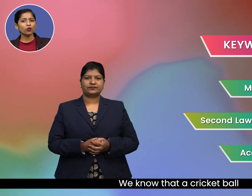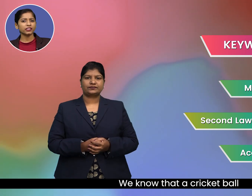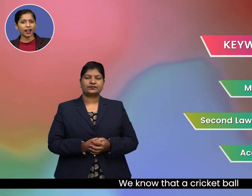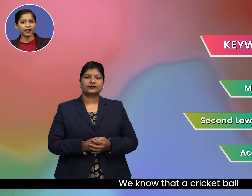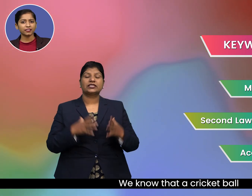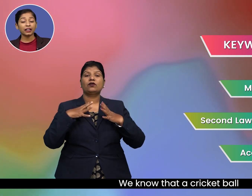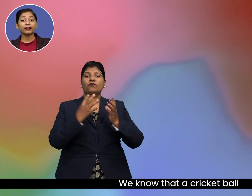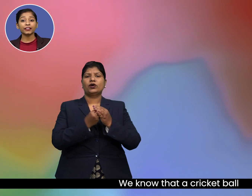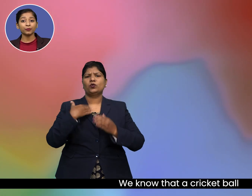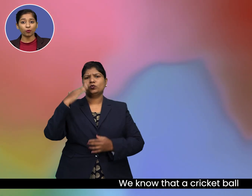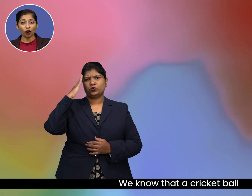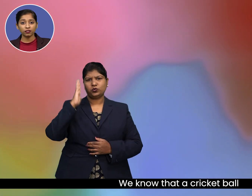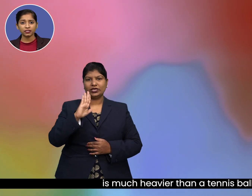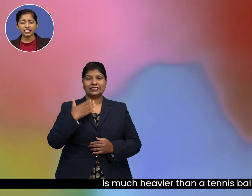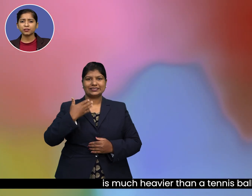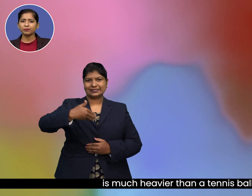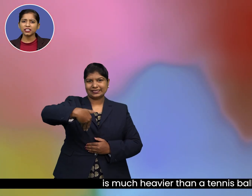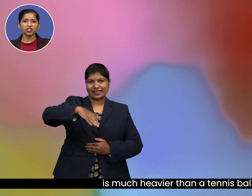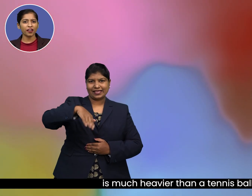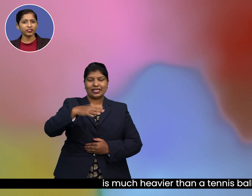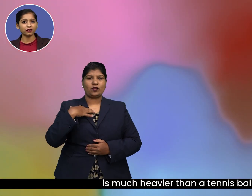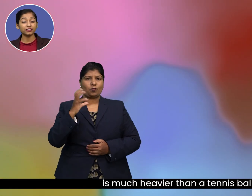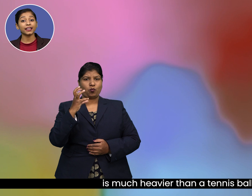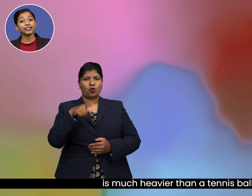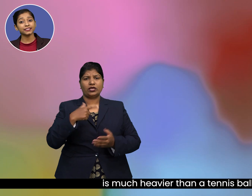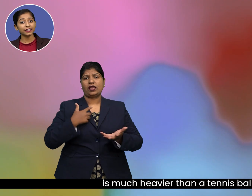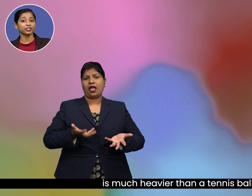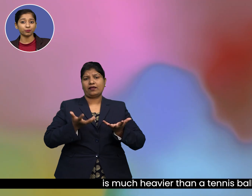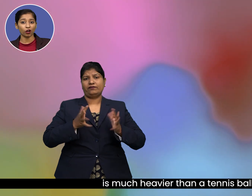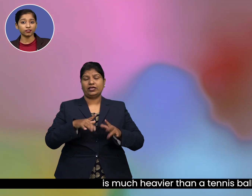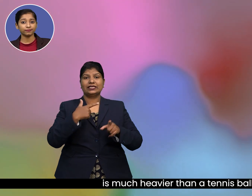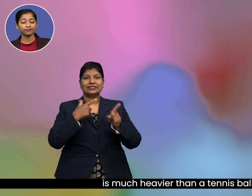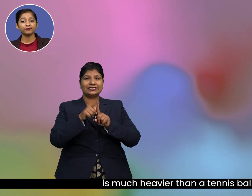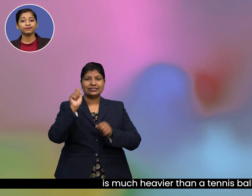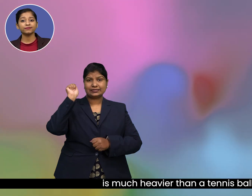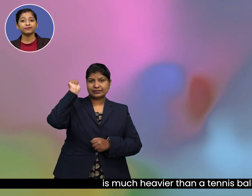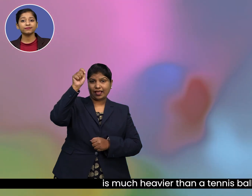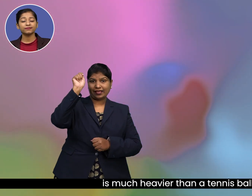We know that a cricket ball is much heavier than a tennis ball.